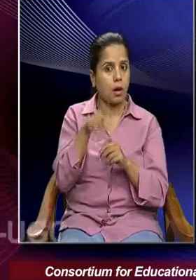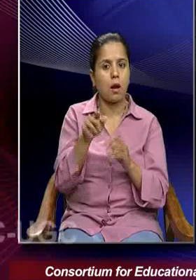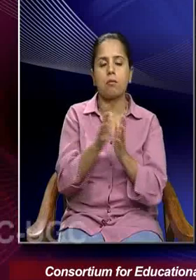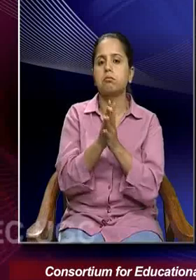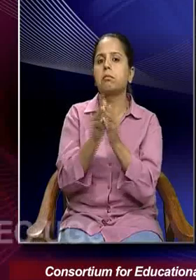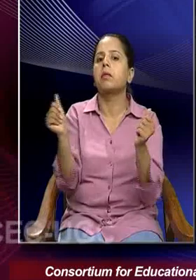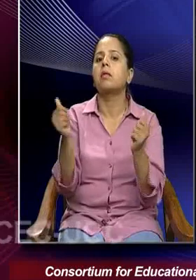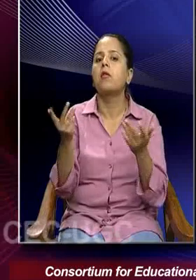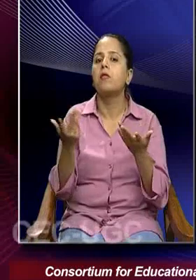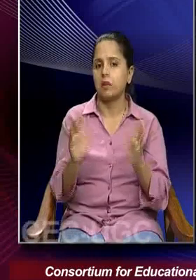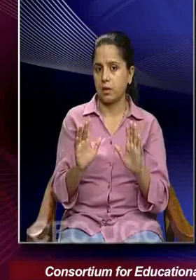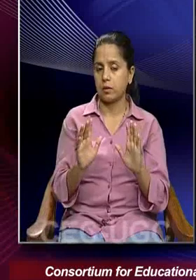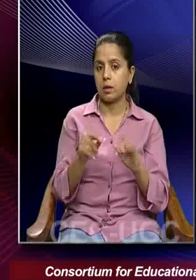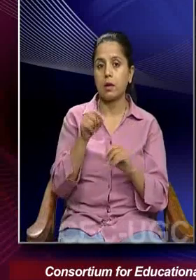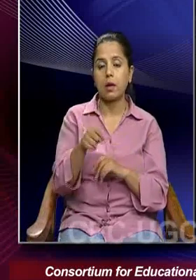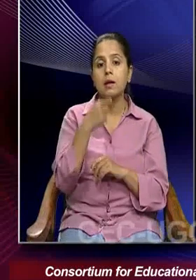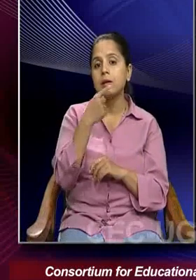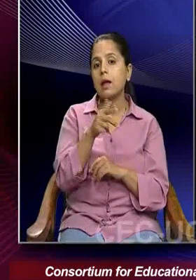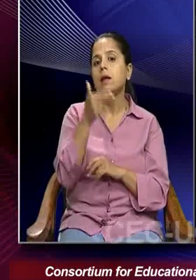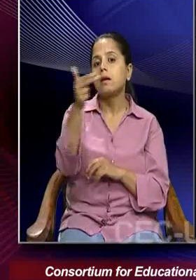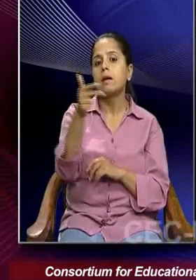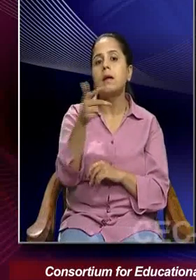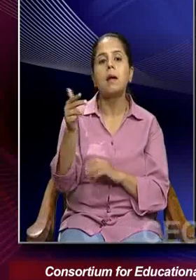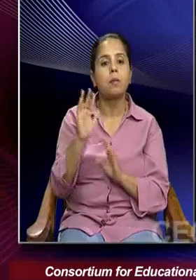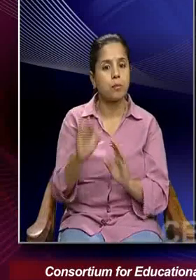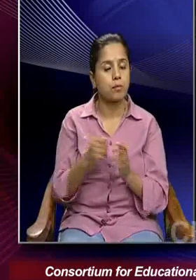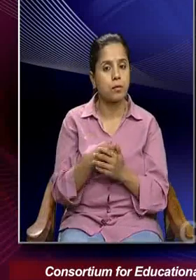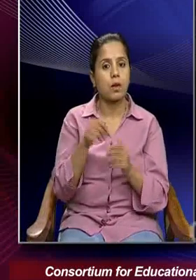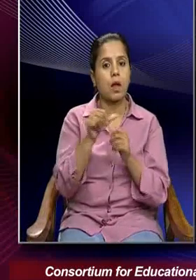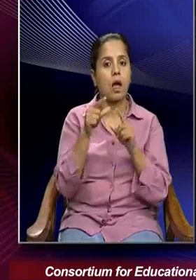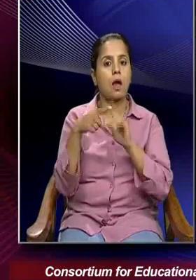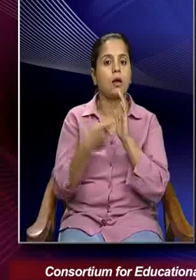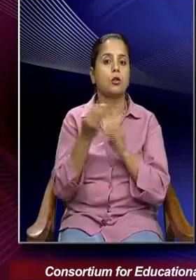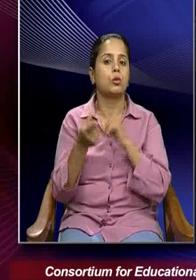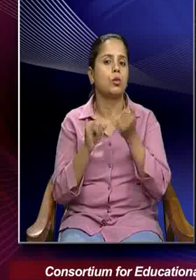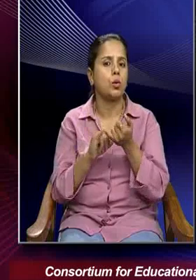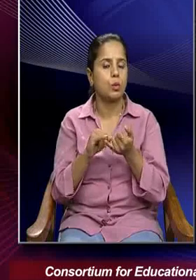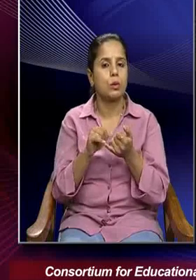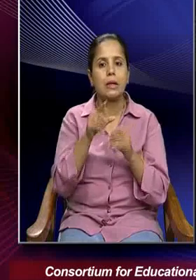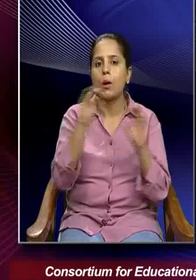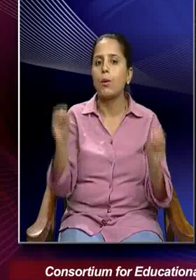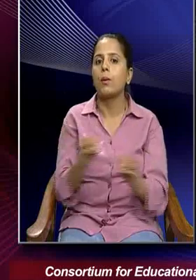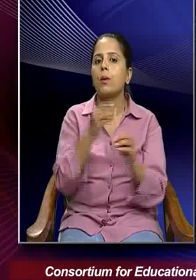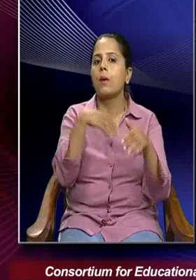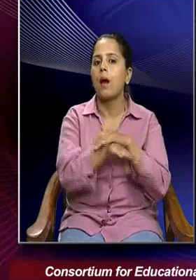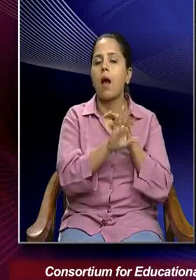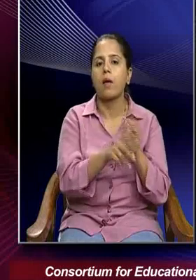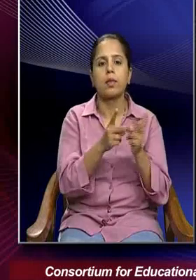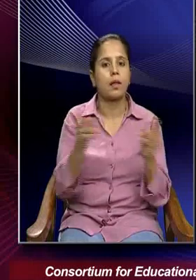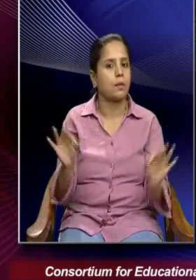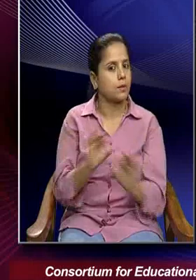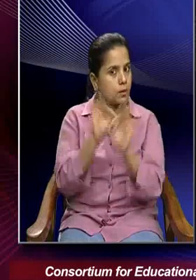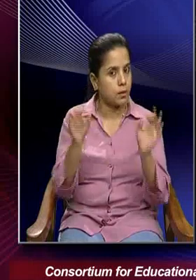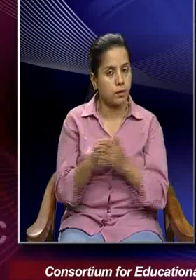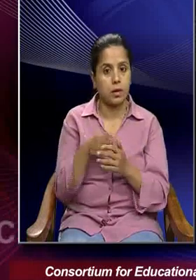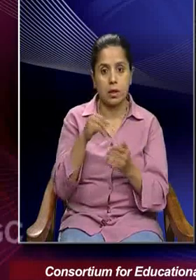disappear. Thus, it is known as attribute-less Samadhi.